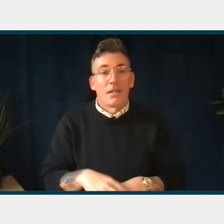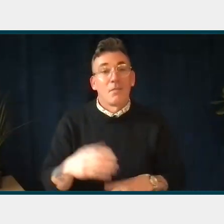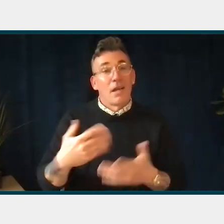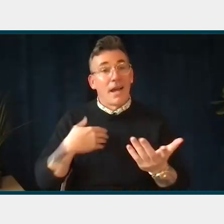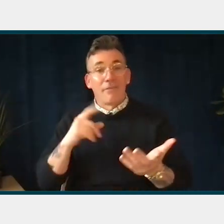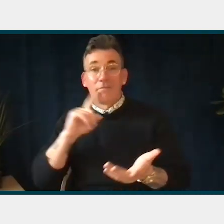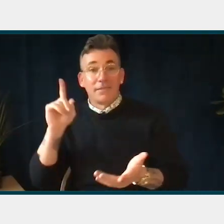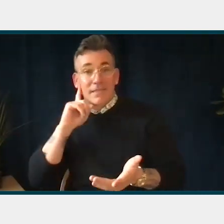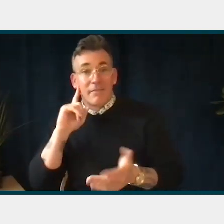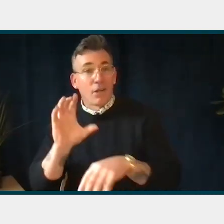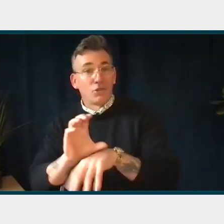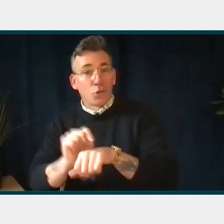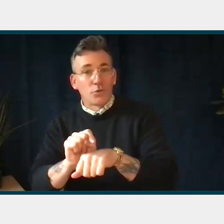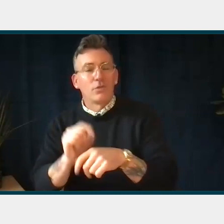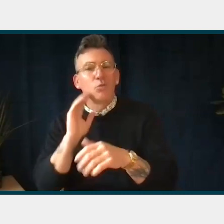every time.